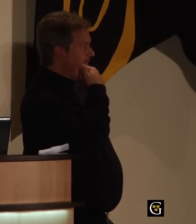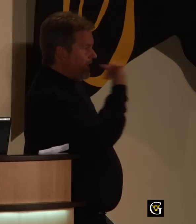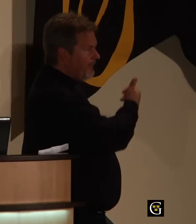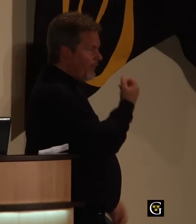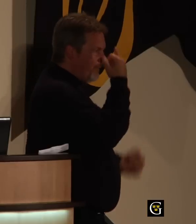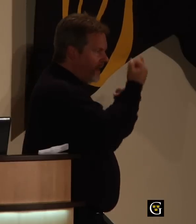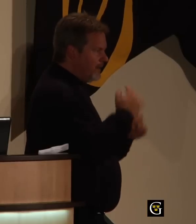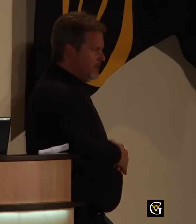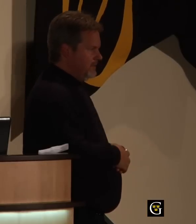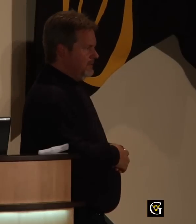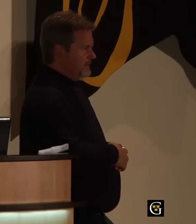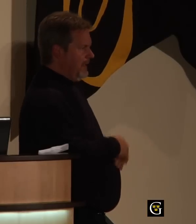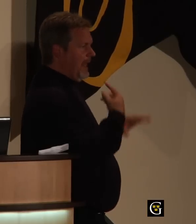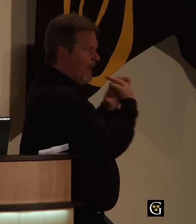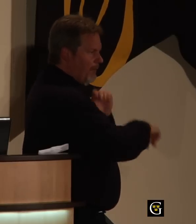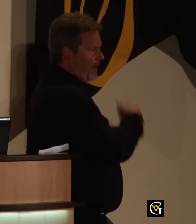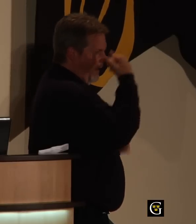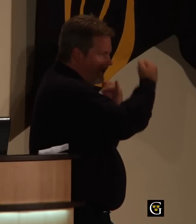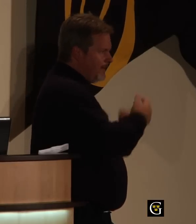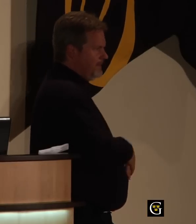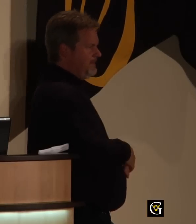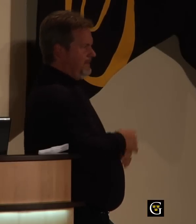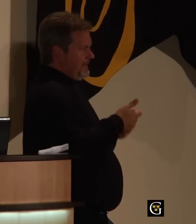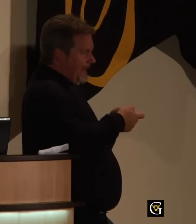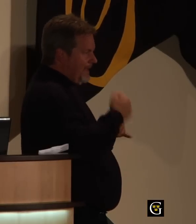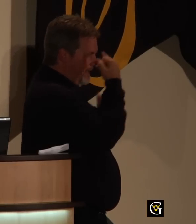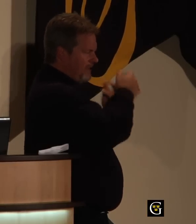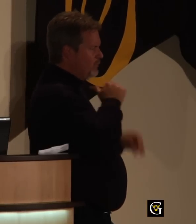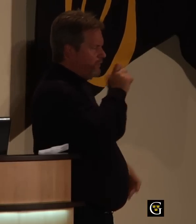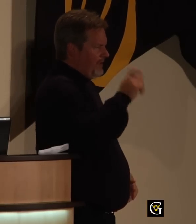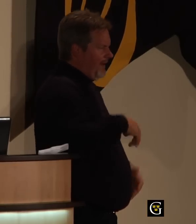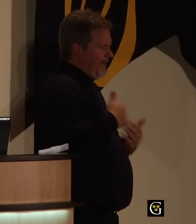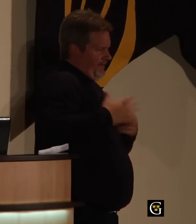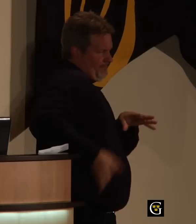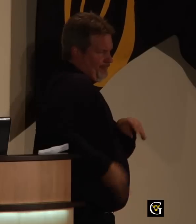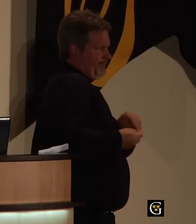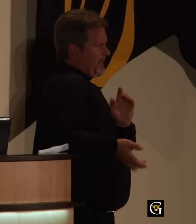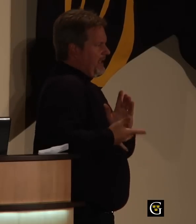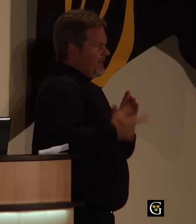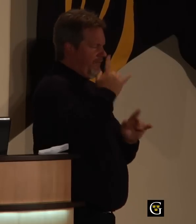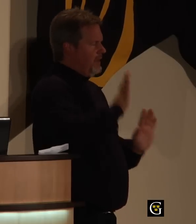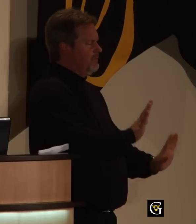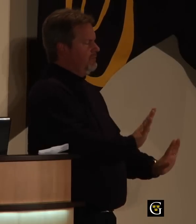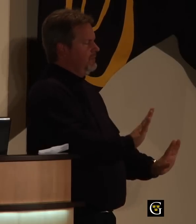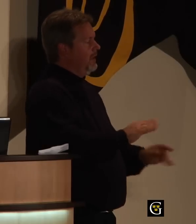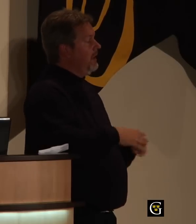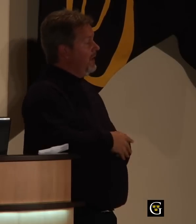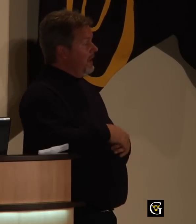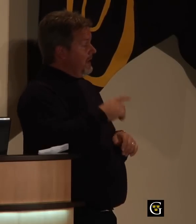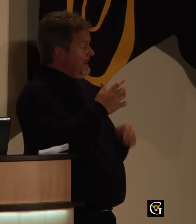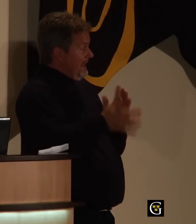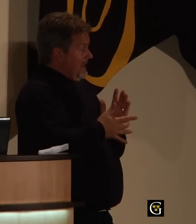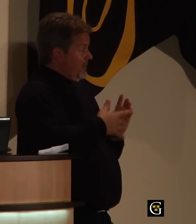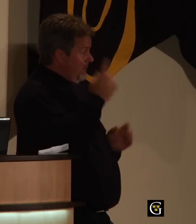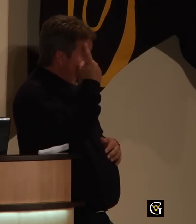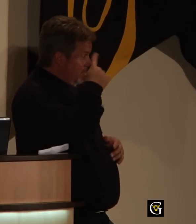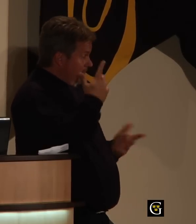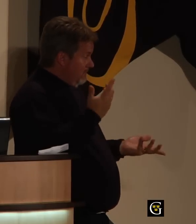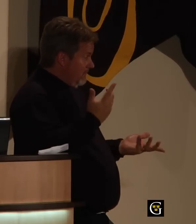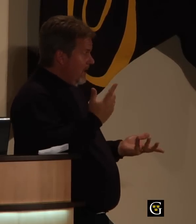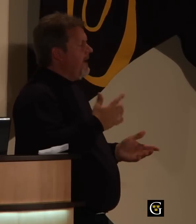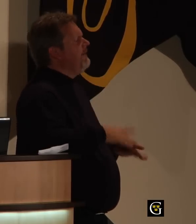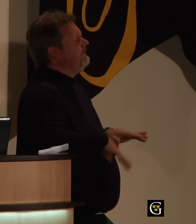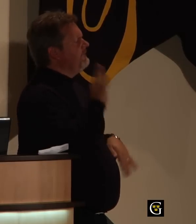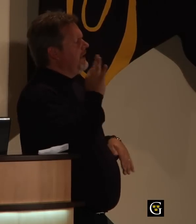it's called texting. We don't really need a better technology for that. What we do need the technology for is to know each other's